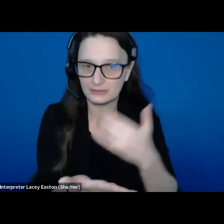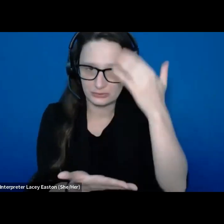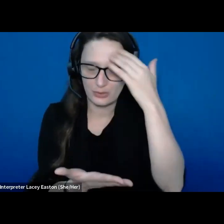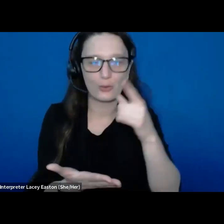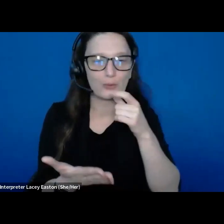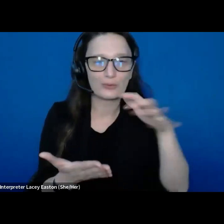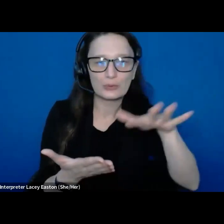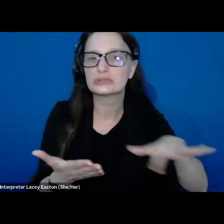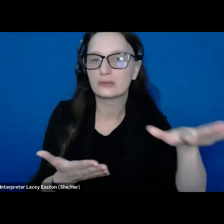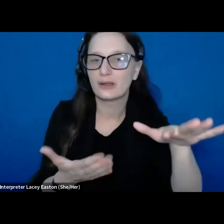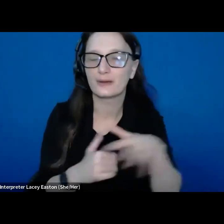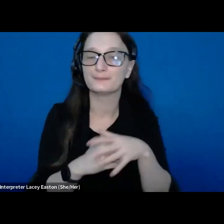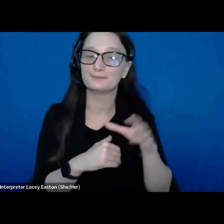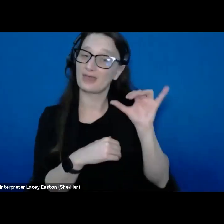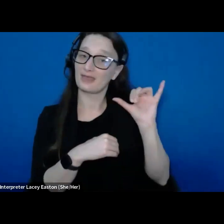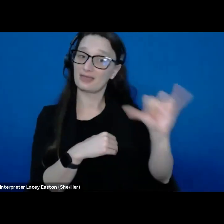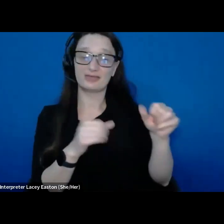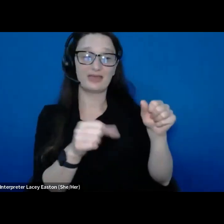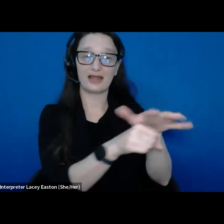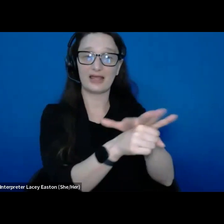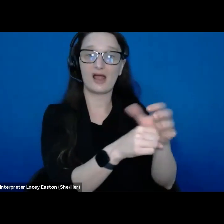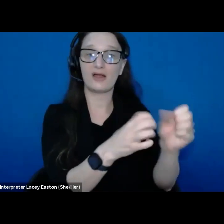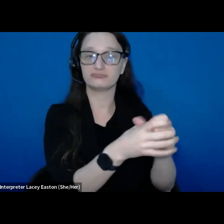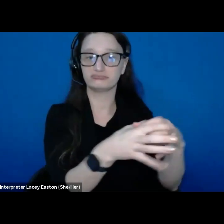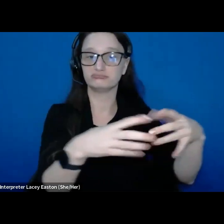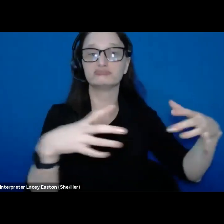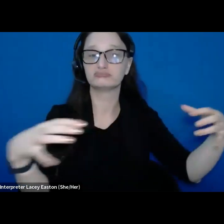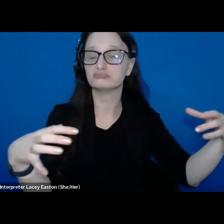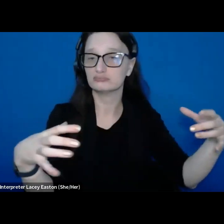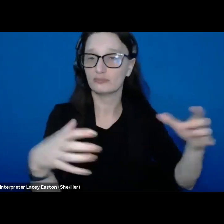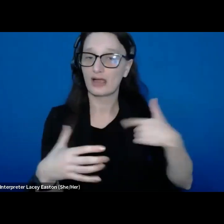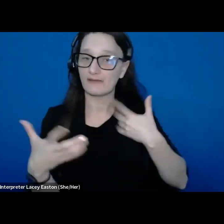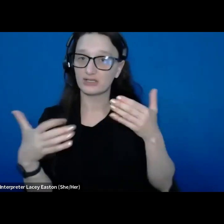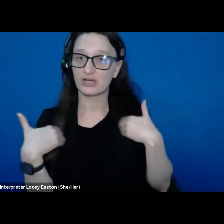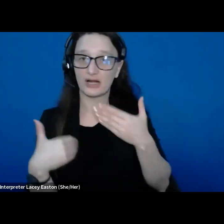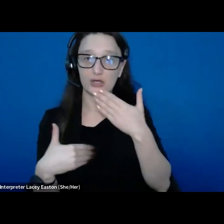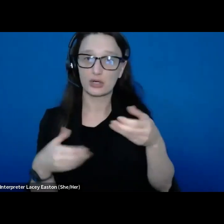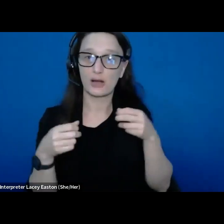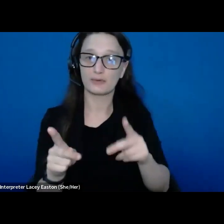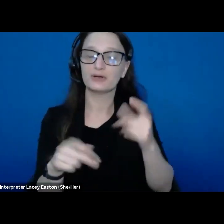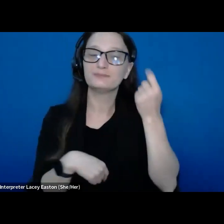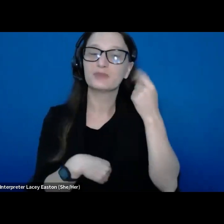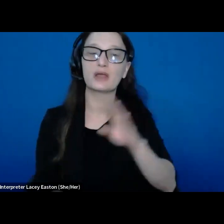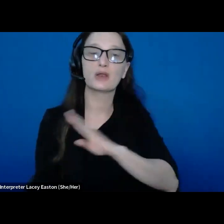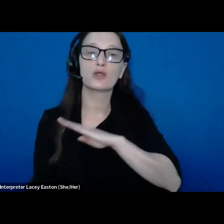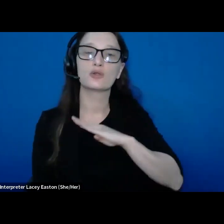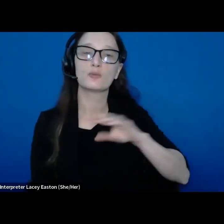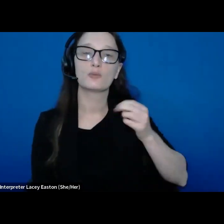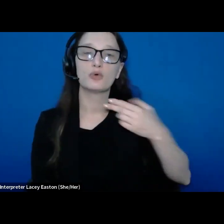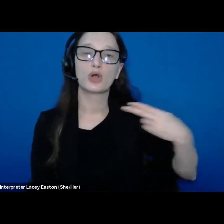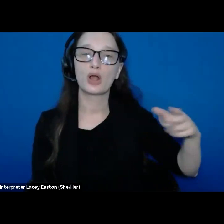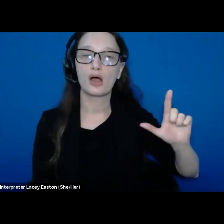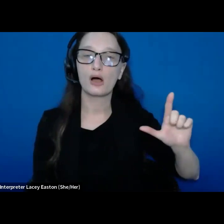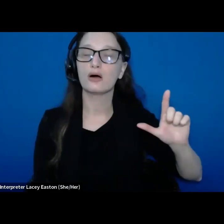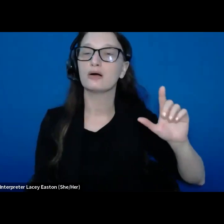area is certainly growing for us. I did have a good opportunity after the Boyd Hall shares like a parking lot with our Yuba City office. So if you're familiar with where our